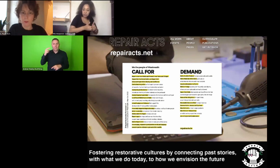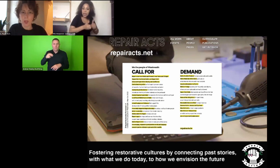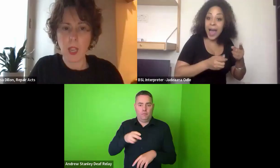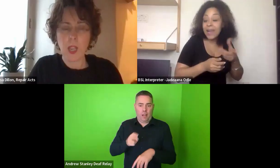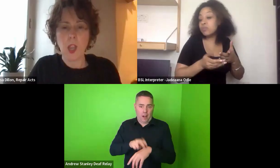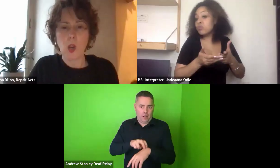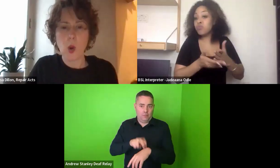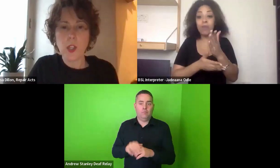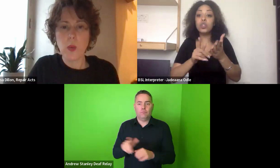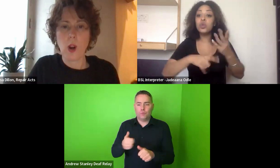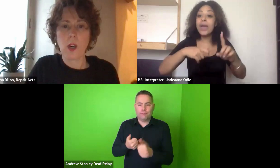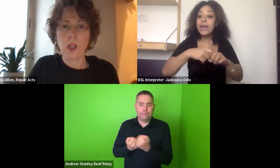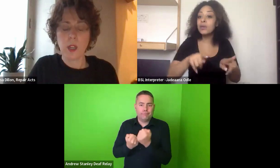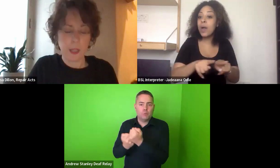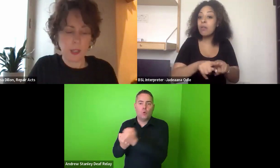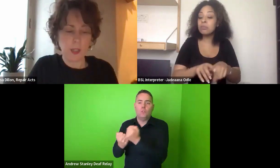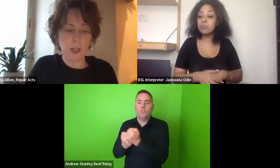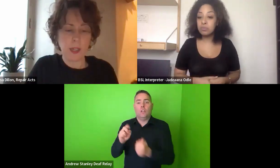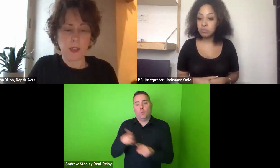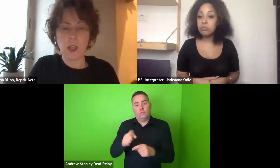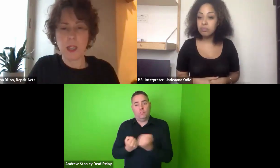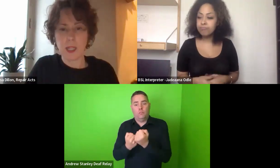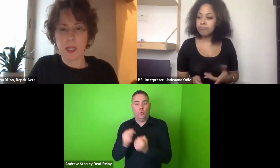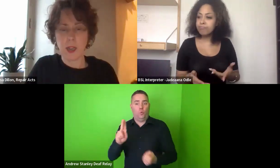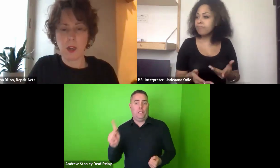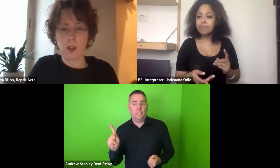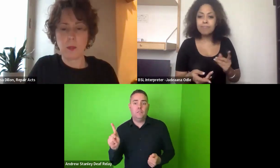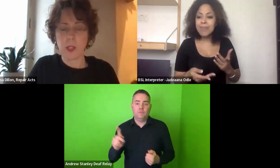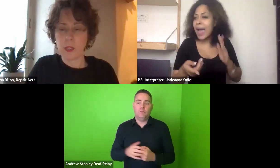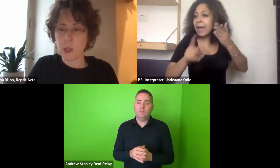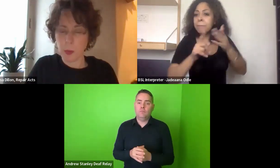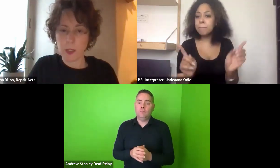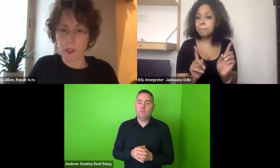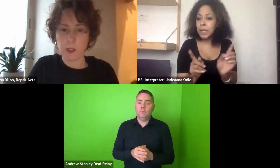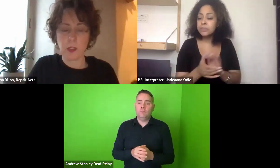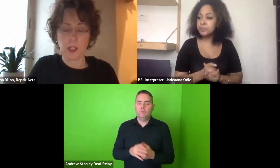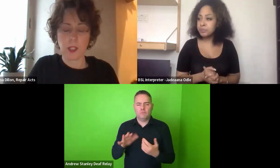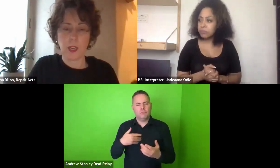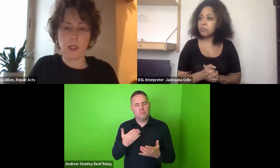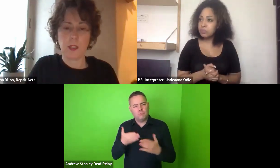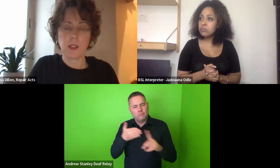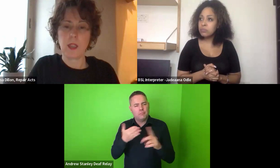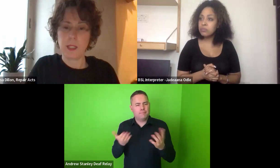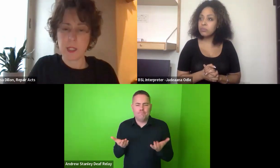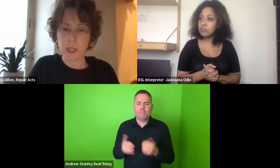well. Core to the work is looking at how artistic practices such